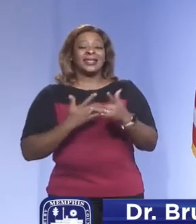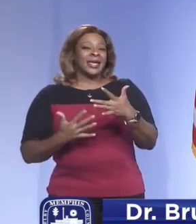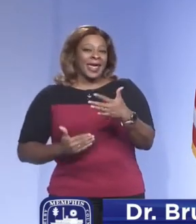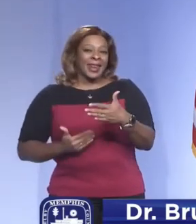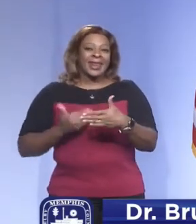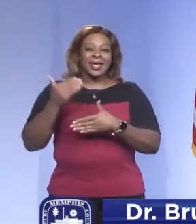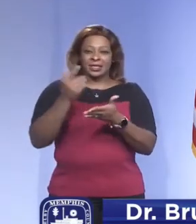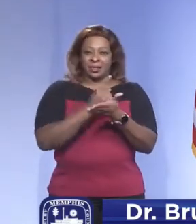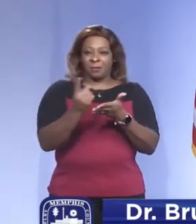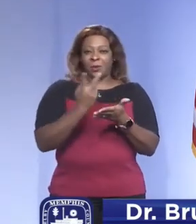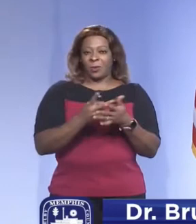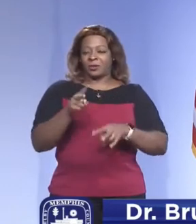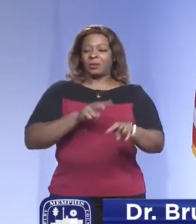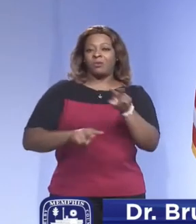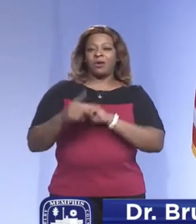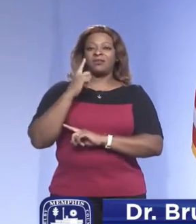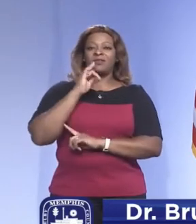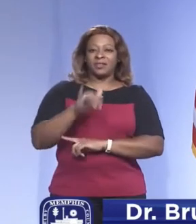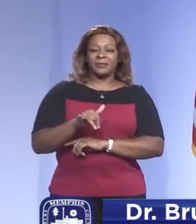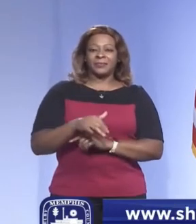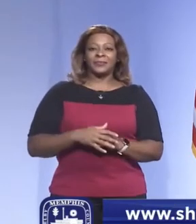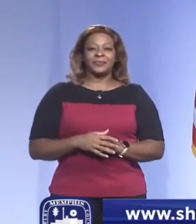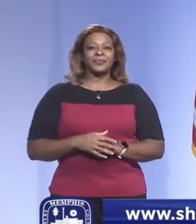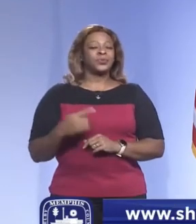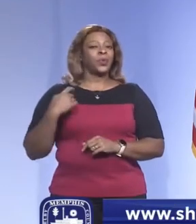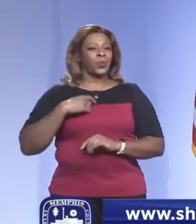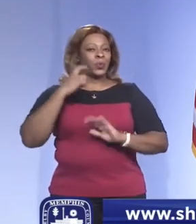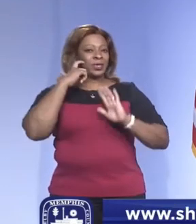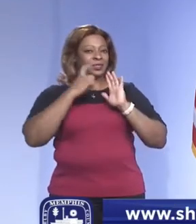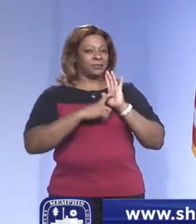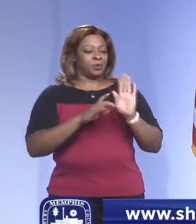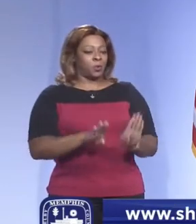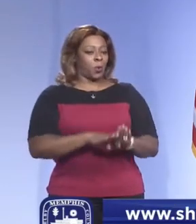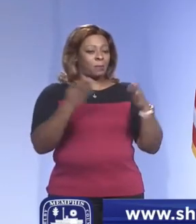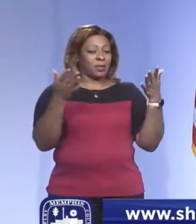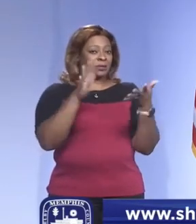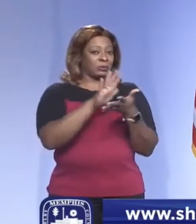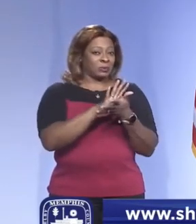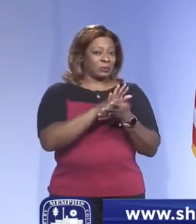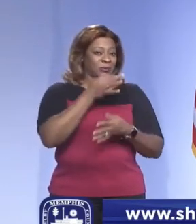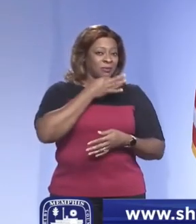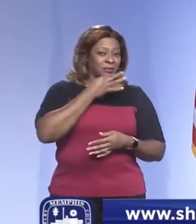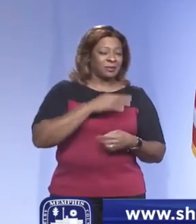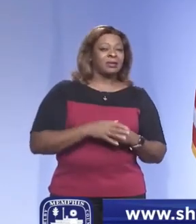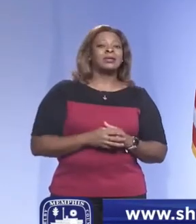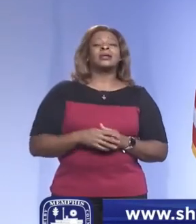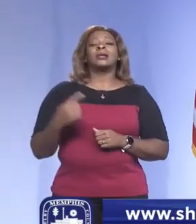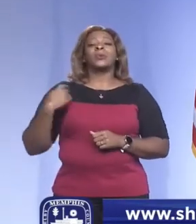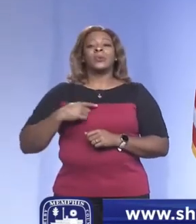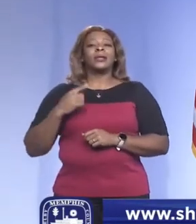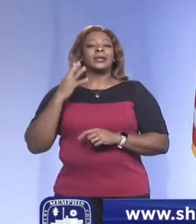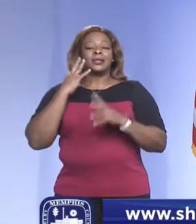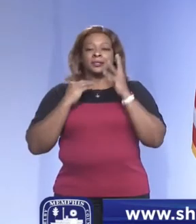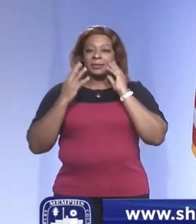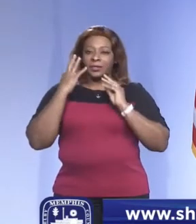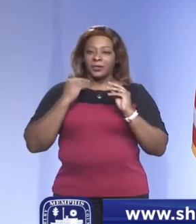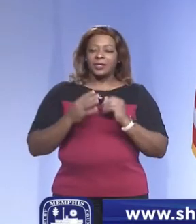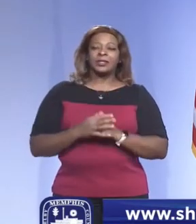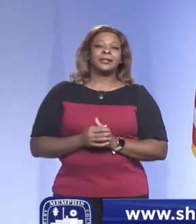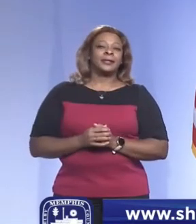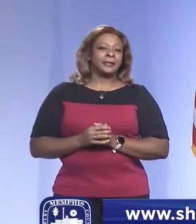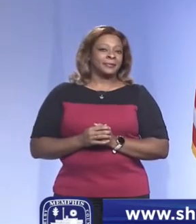of weeks. We've experienced reopening of schools. We've experienced the